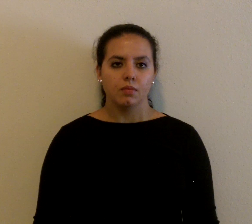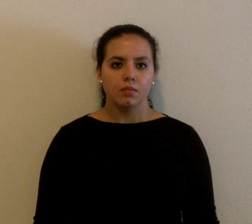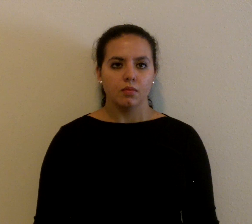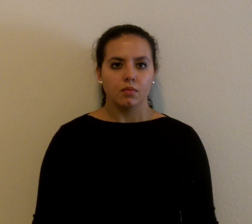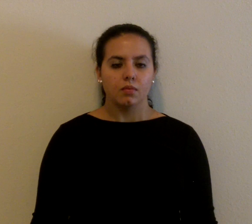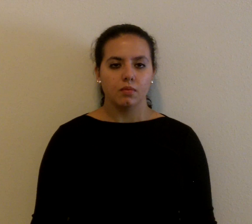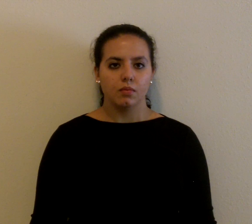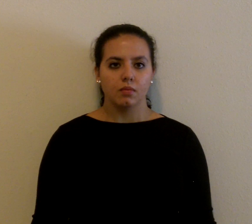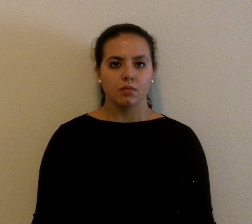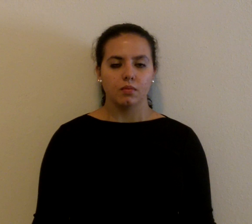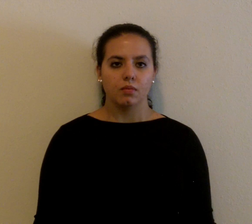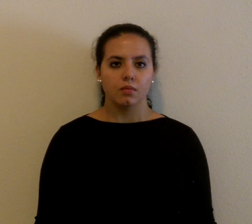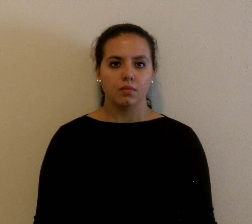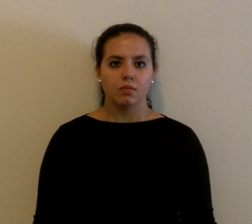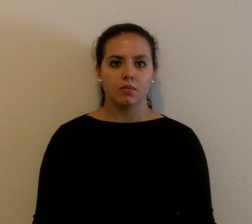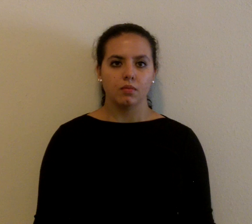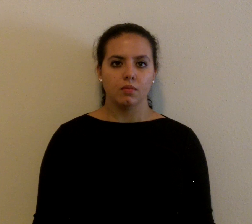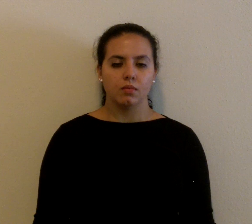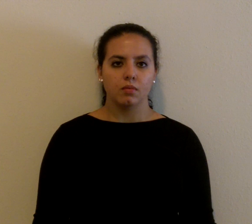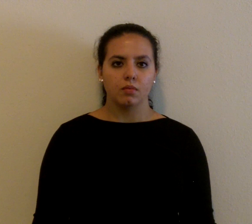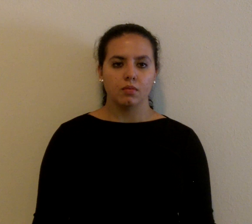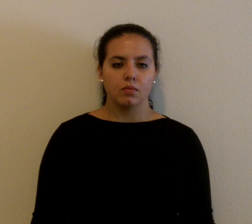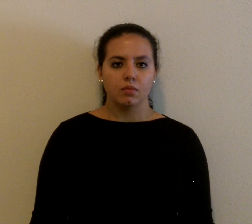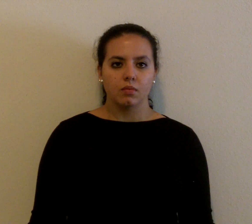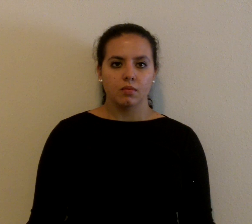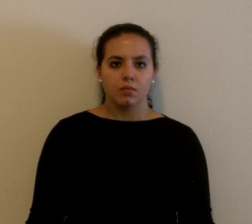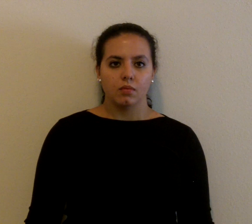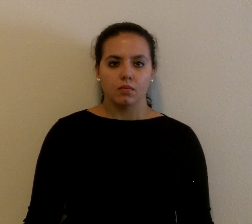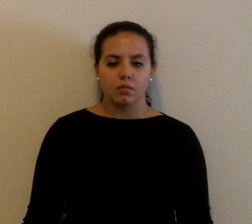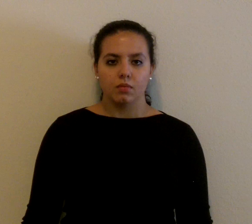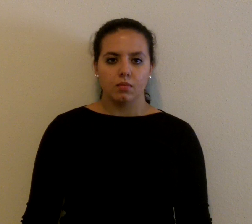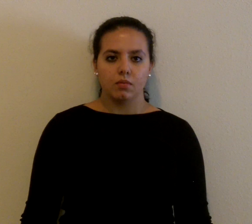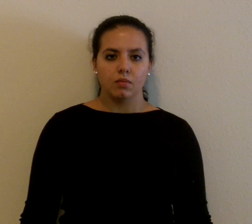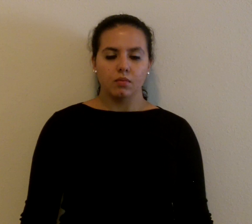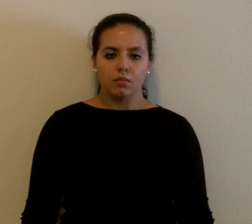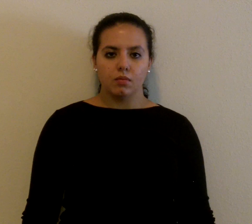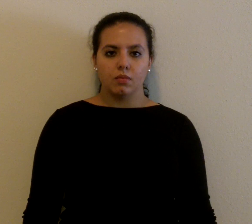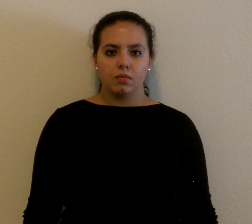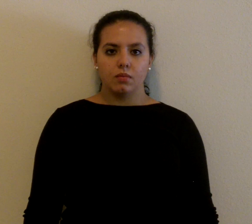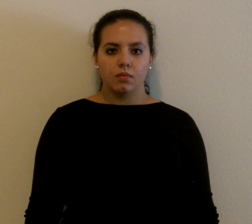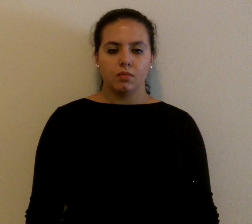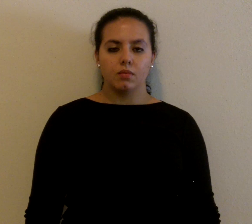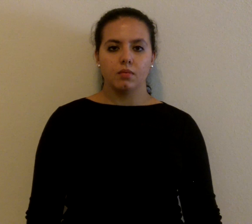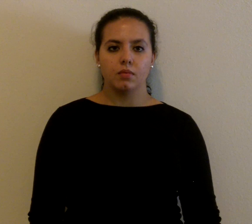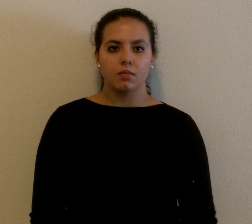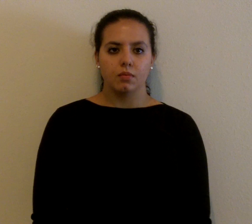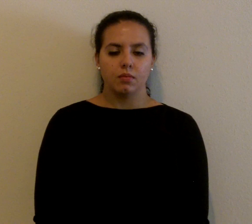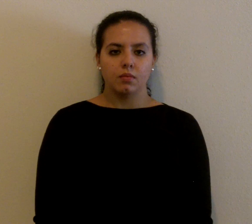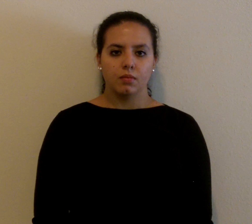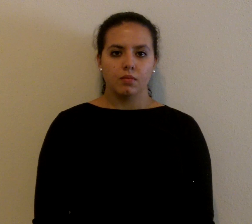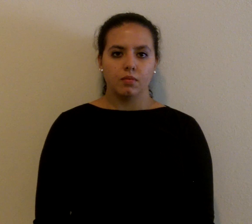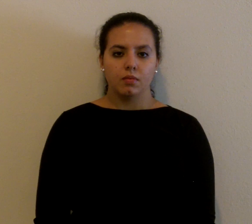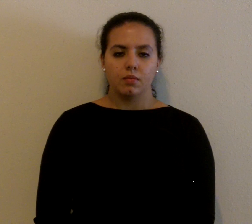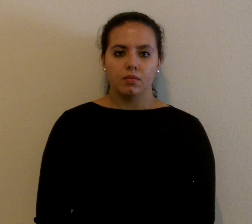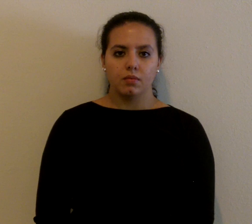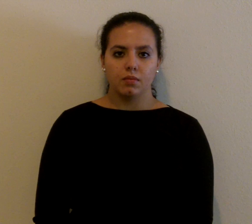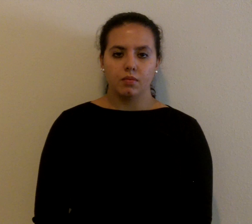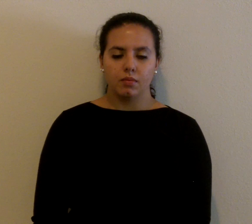that people in English get confused and don't think we have the signs for. They're in there. It's how we sign them.